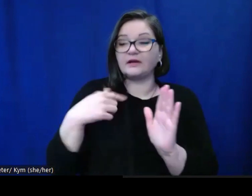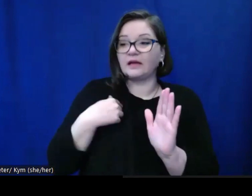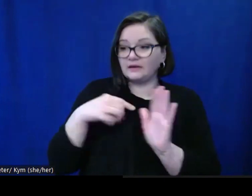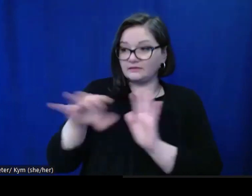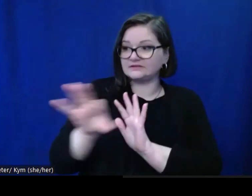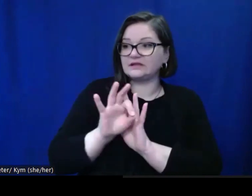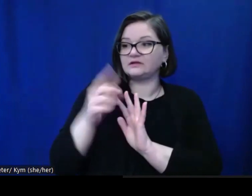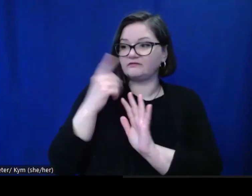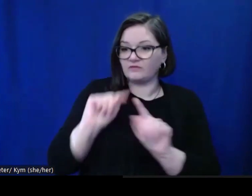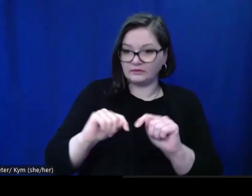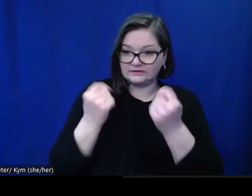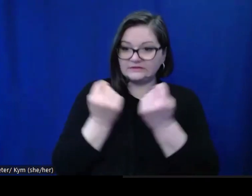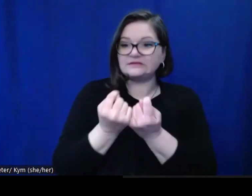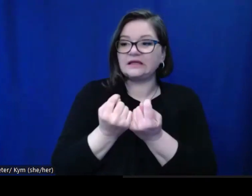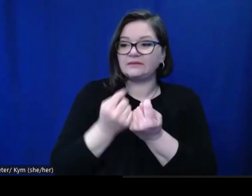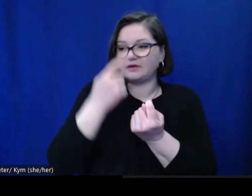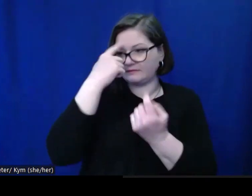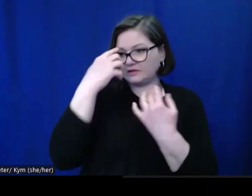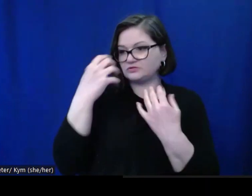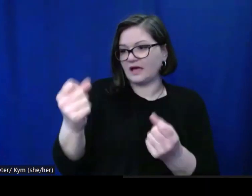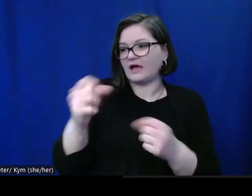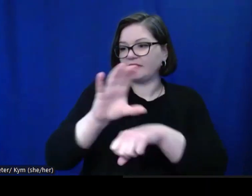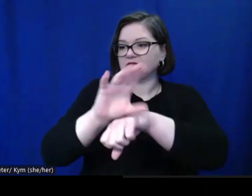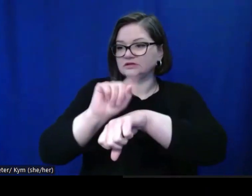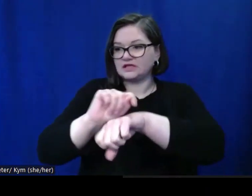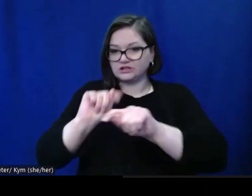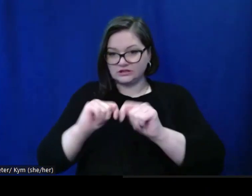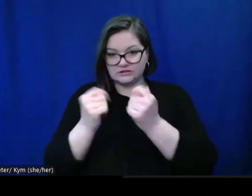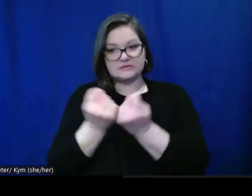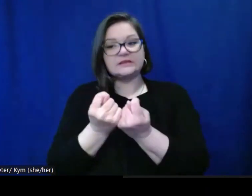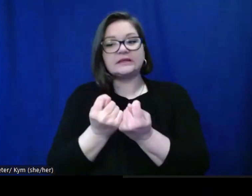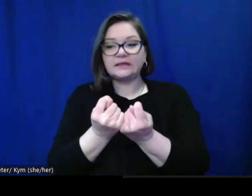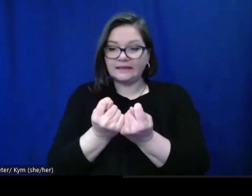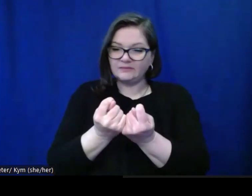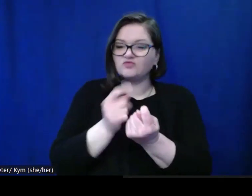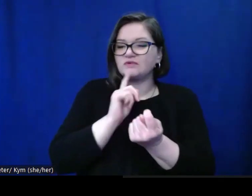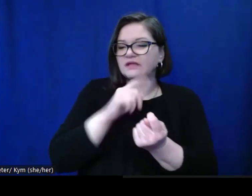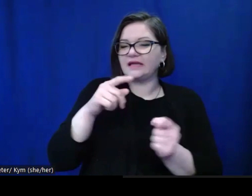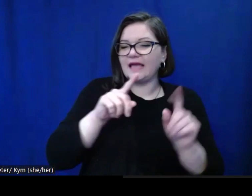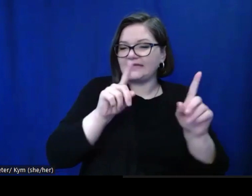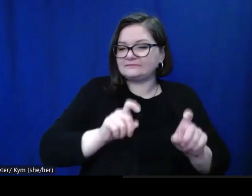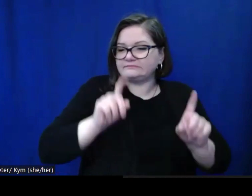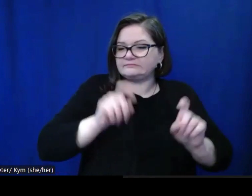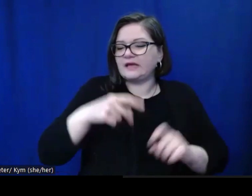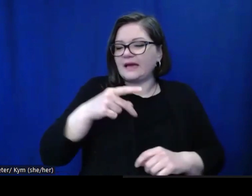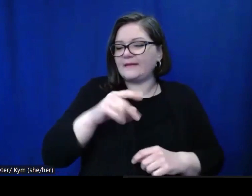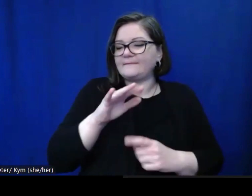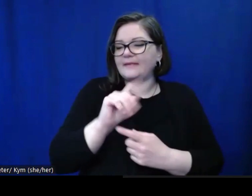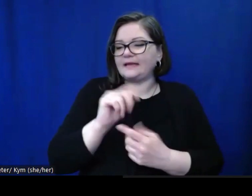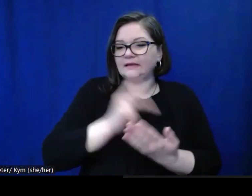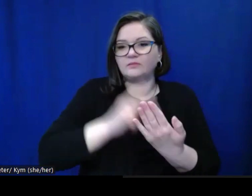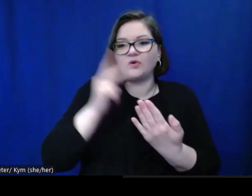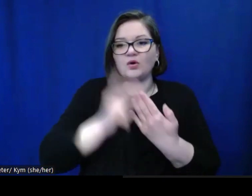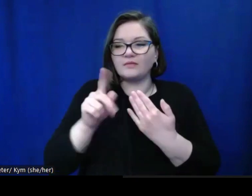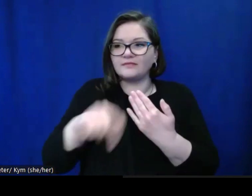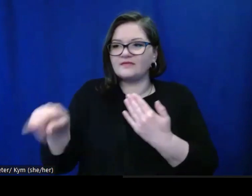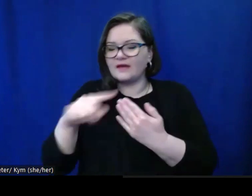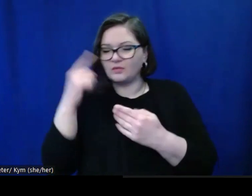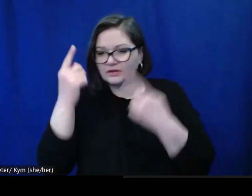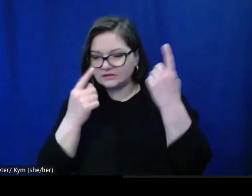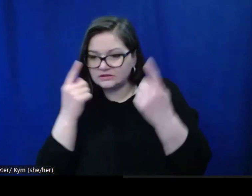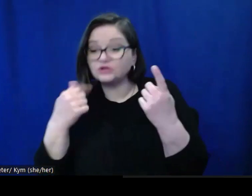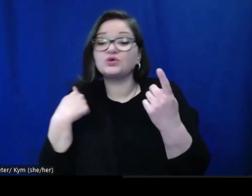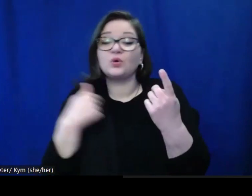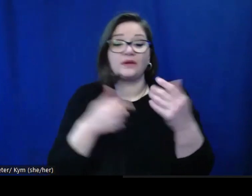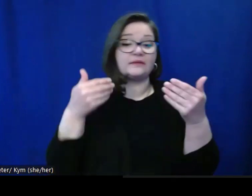a mental health consultation team. It was just a pilot program. that they were looking at. And so we were able to